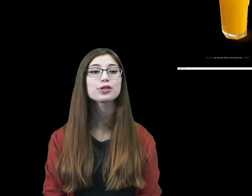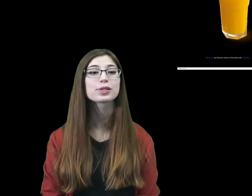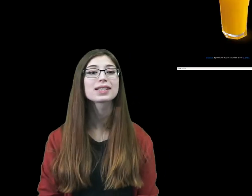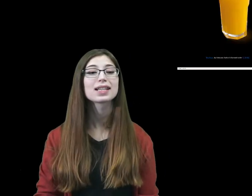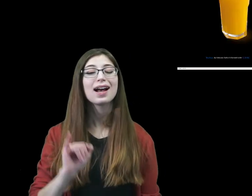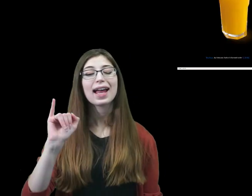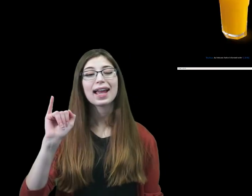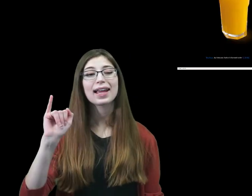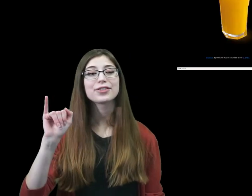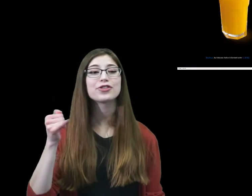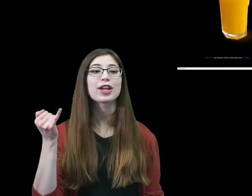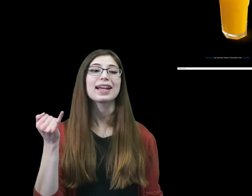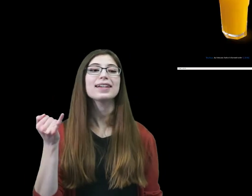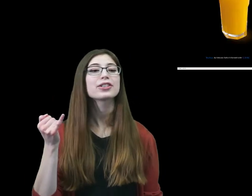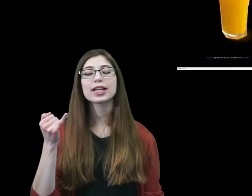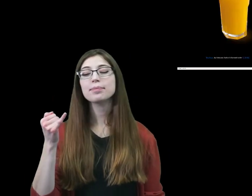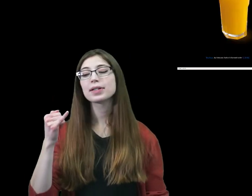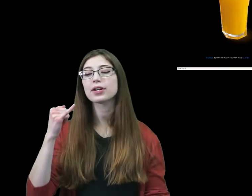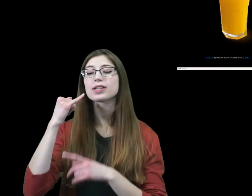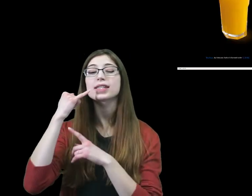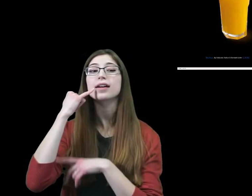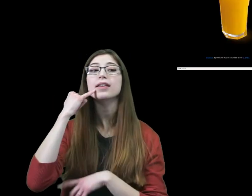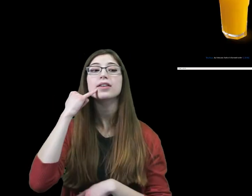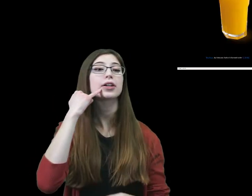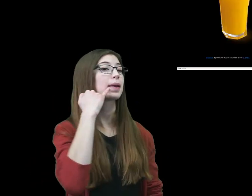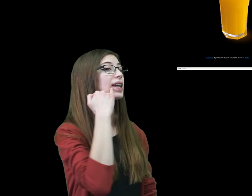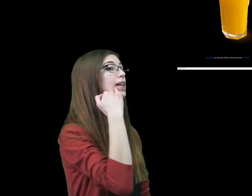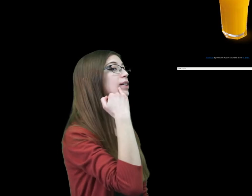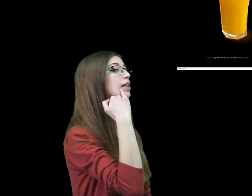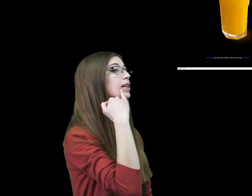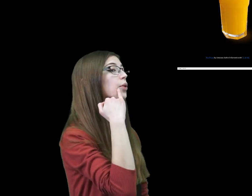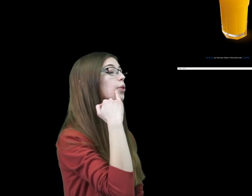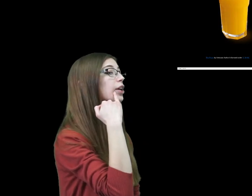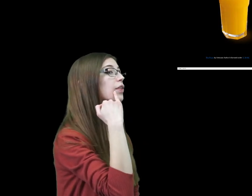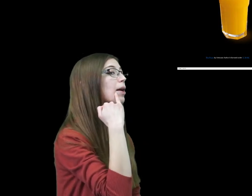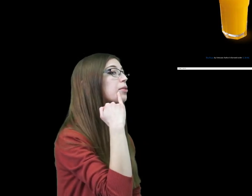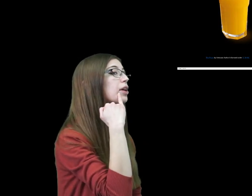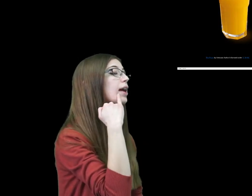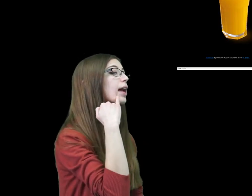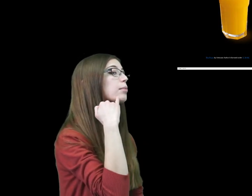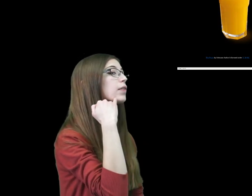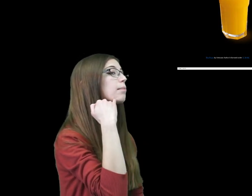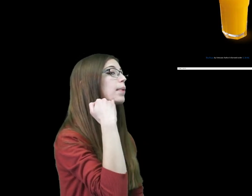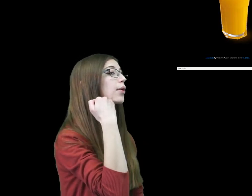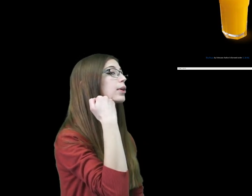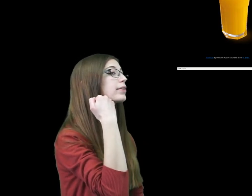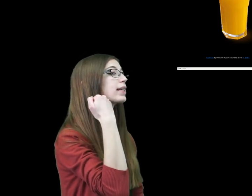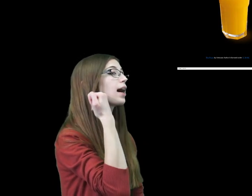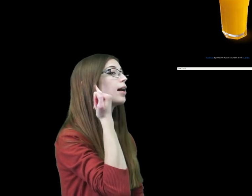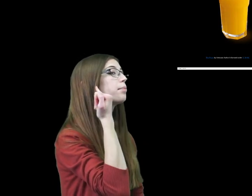Juice. A J shape. You're going to start your pinky at the corner of your mouth and move it backwards and up